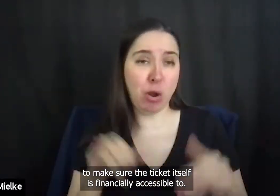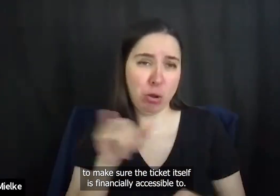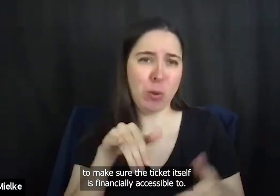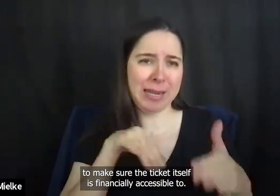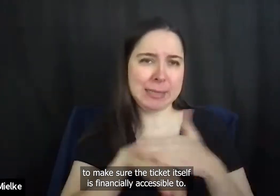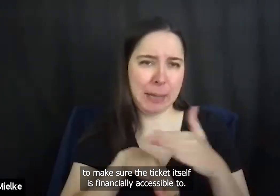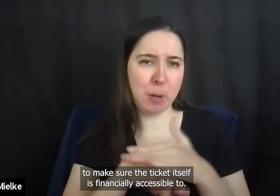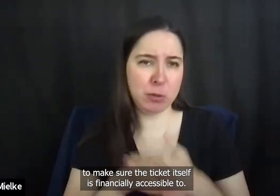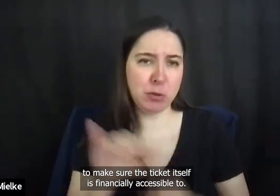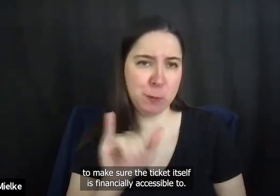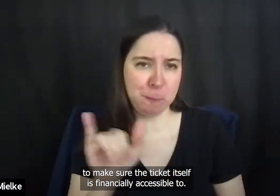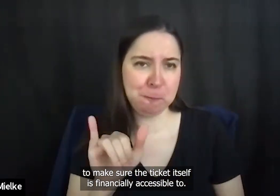financially accessible too.